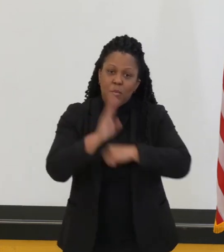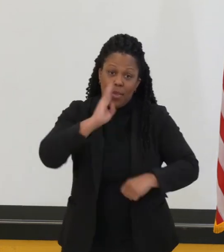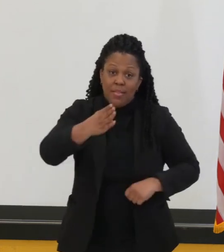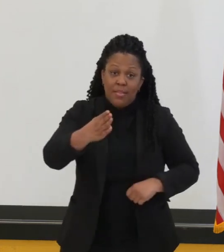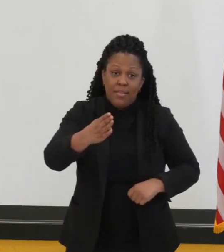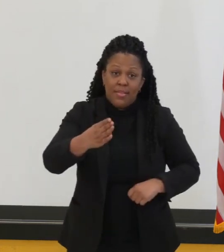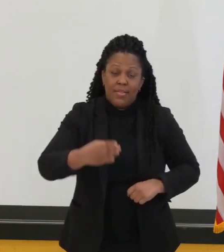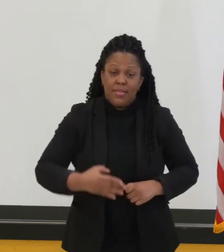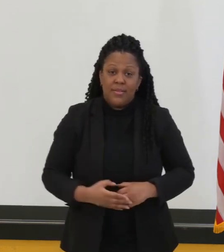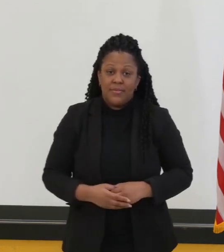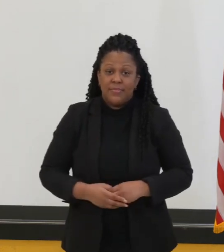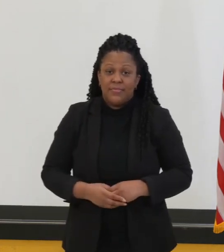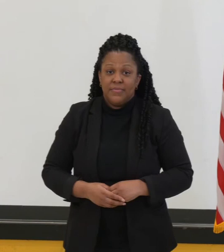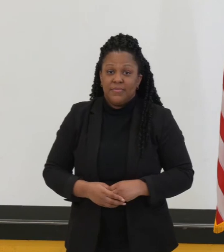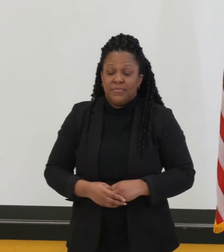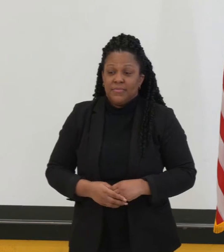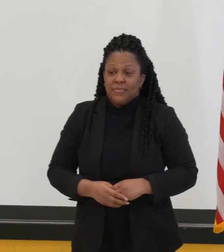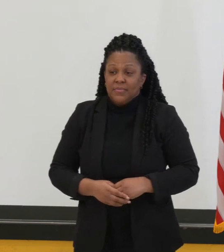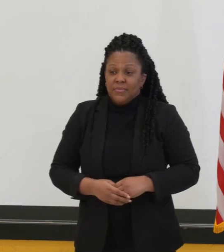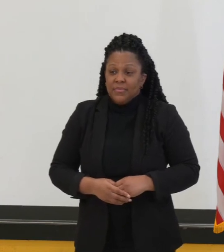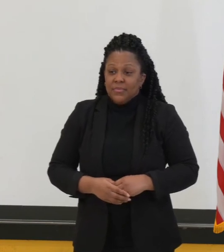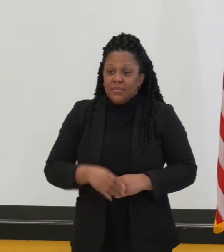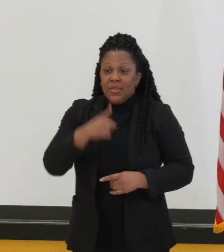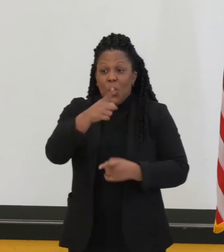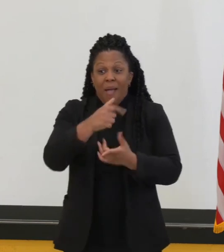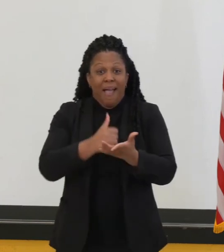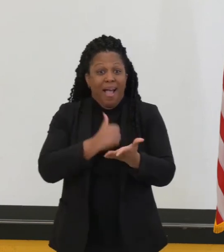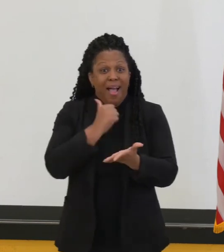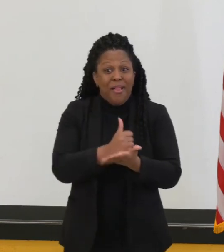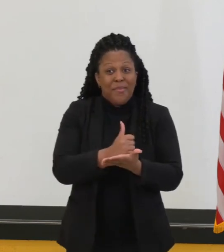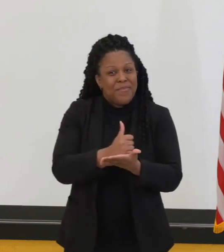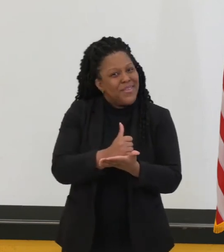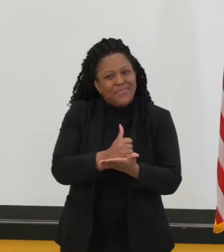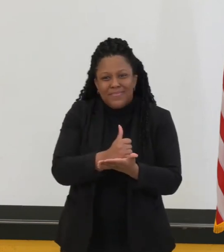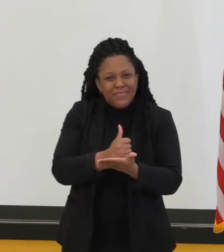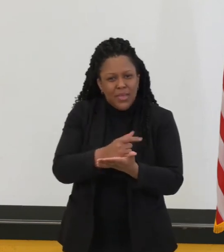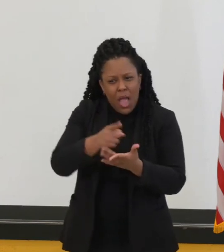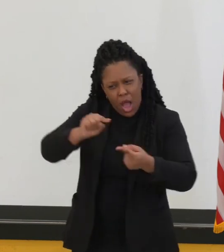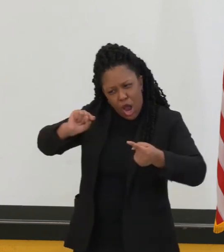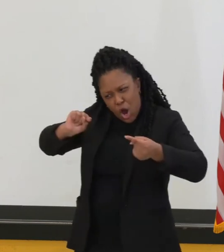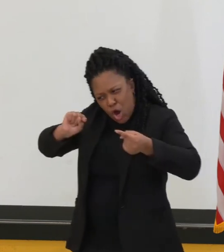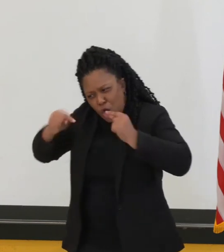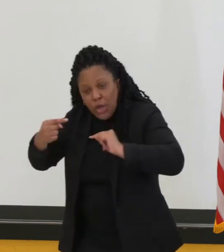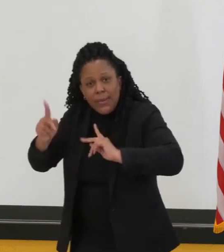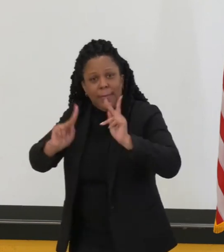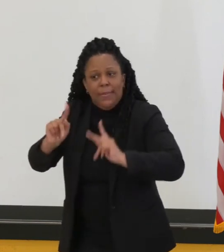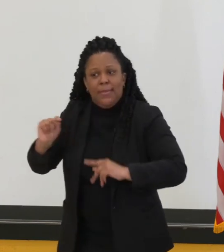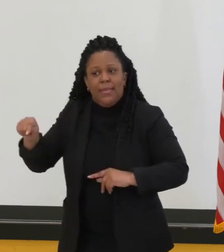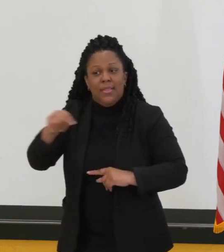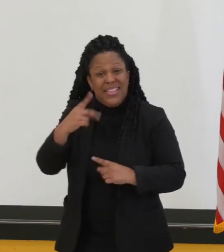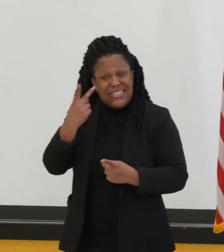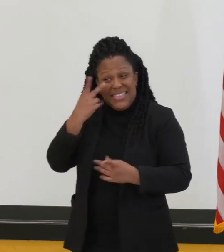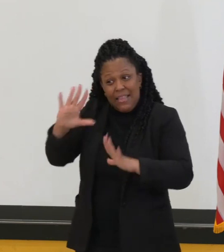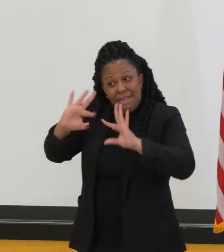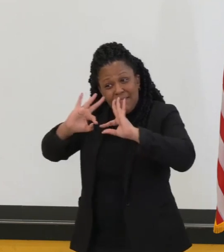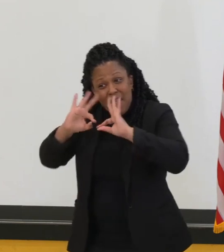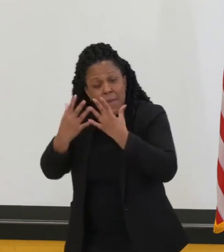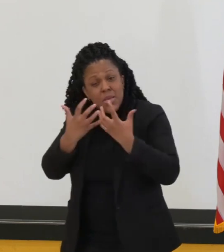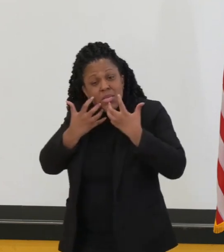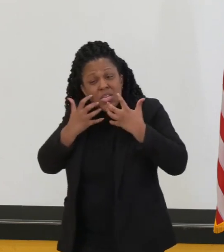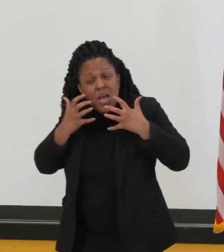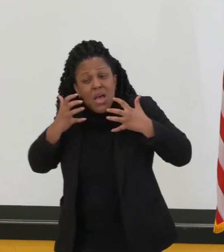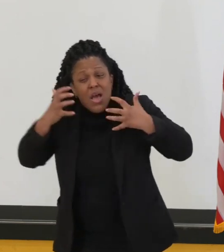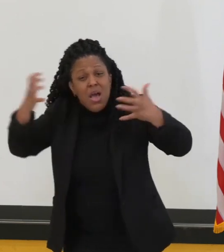You're not making the case, you're hurting the case, you're undermining the grief, and you hear it from families time and time again. Don't you dare step into